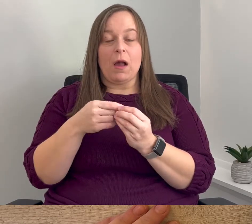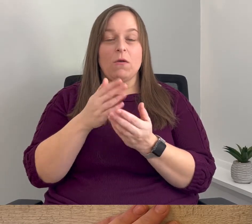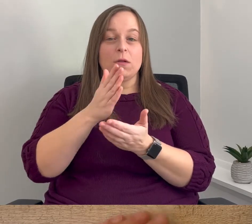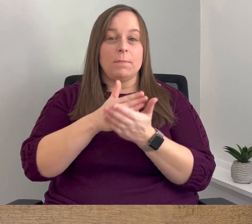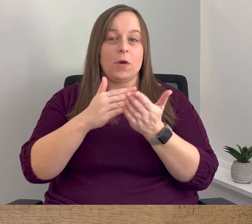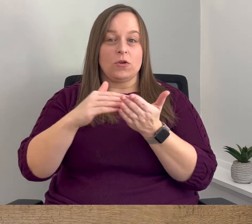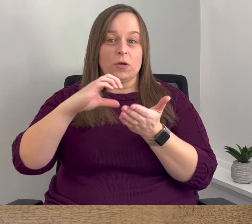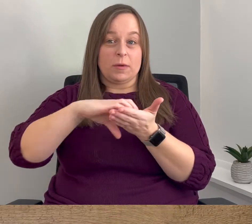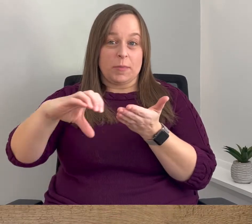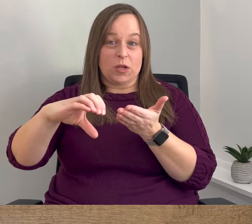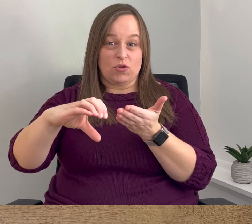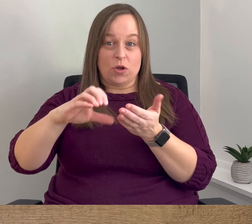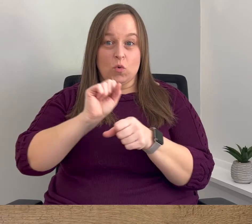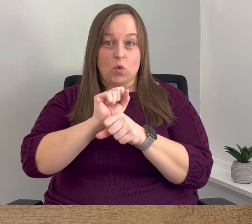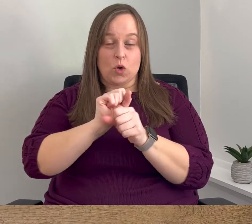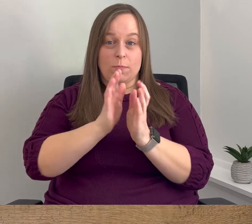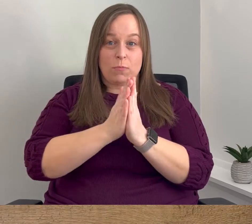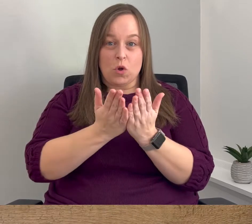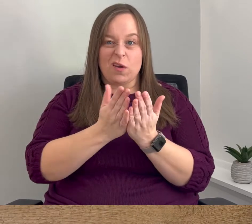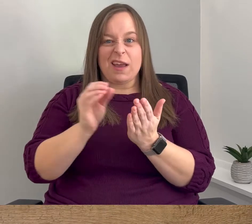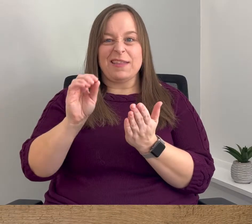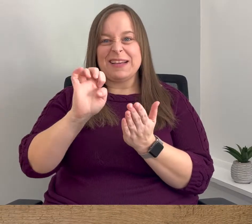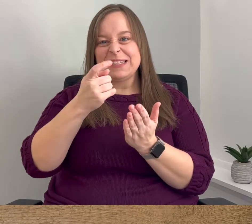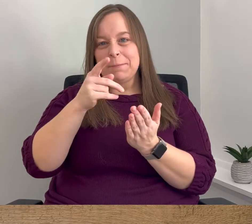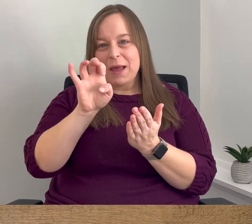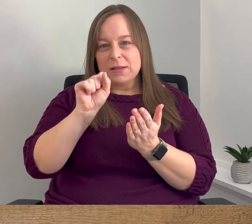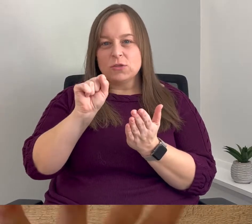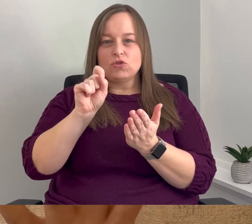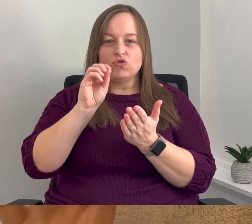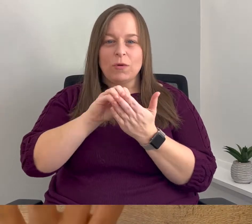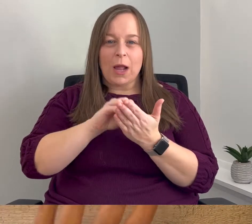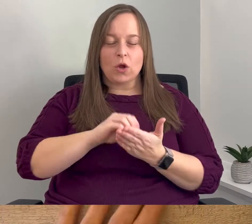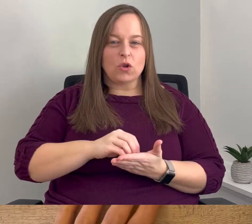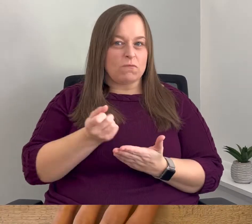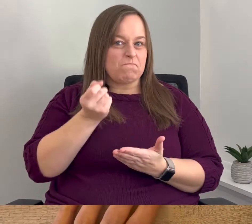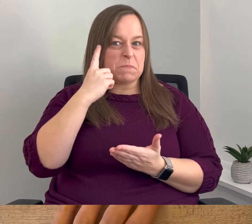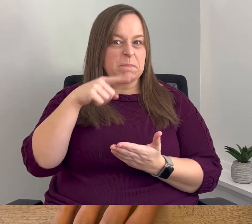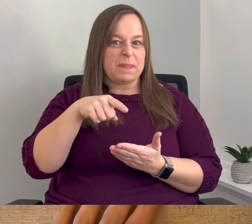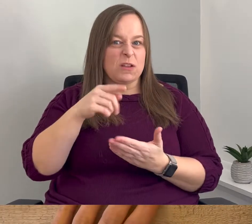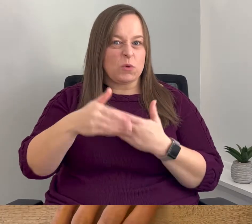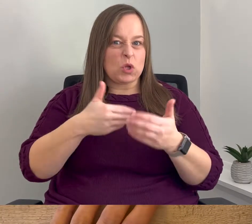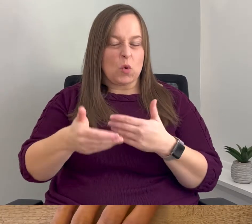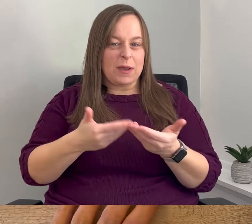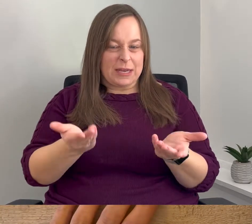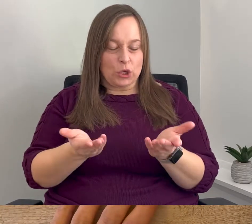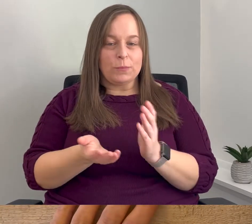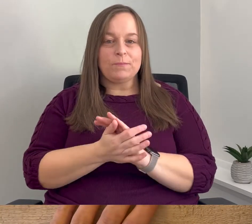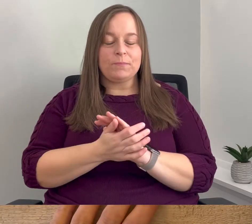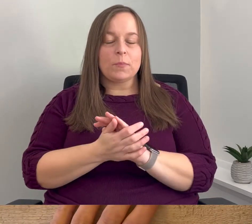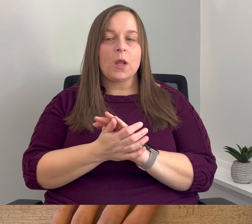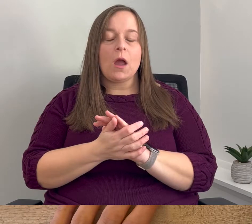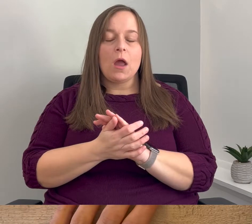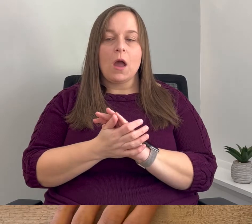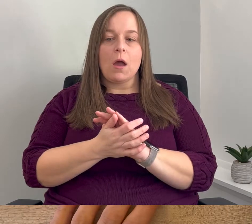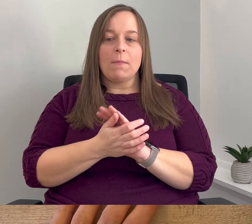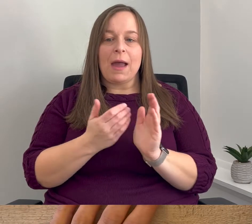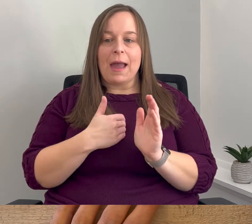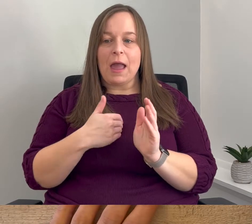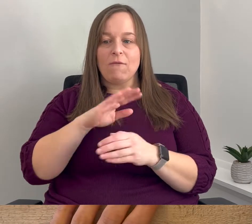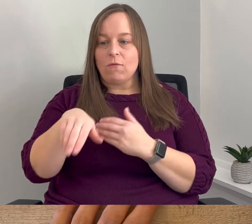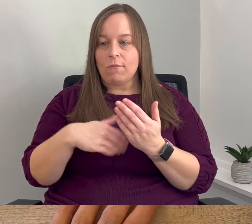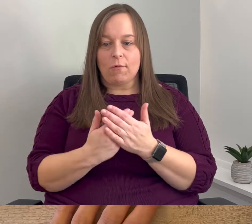watched the previous video about the budget by paycheck workbook and the expense tracker, you'll kind of understand what's going on